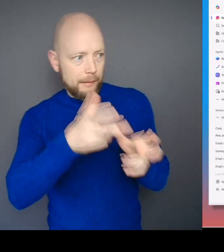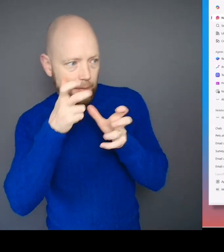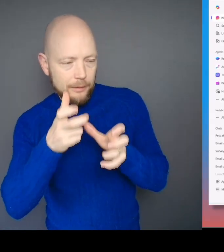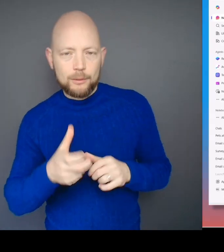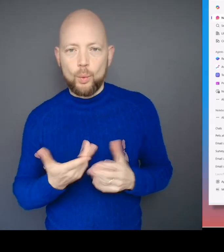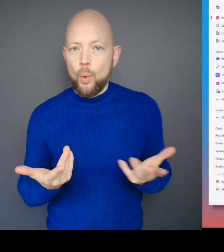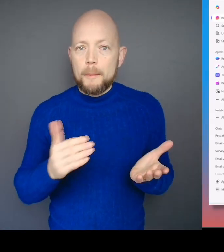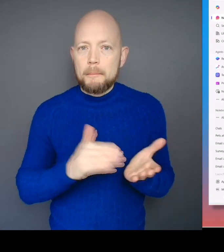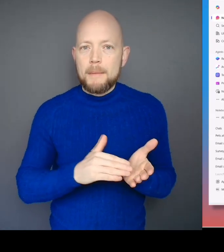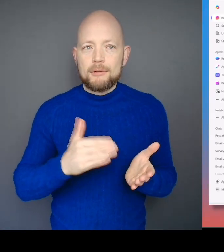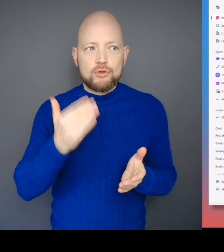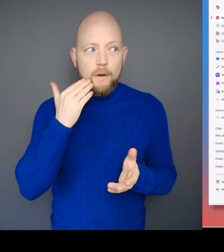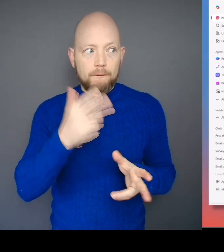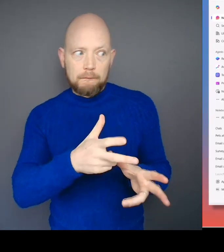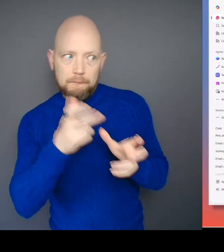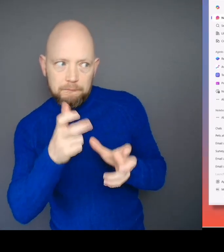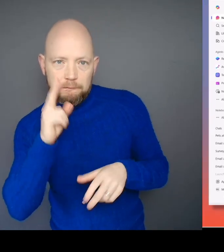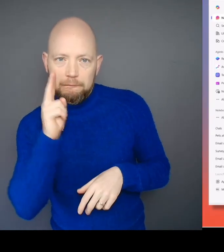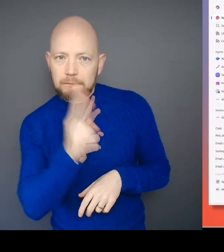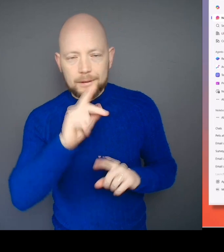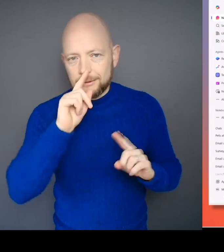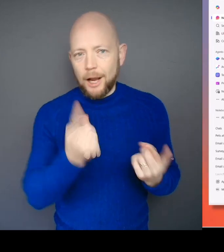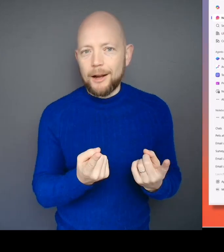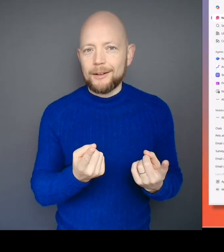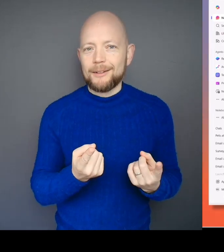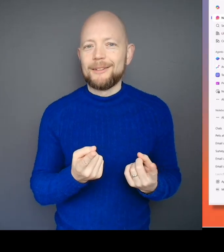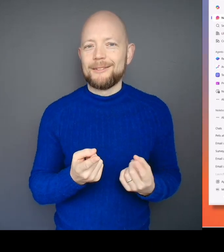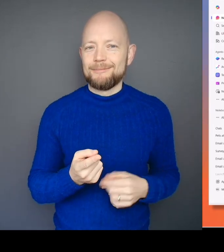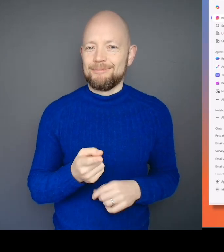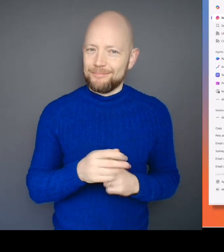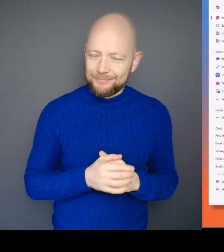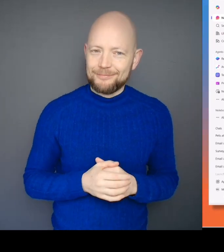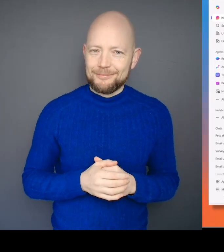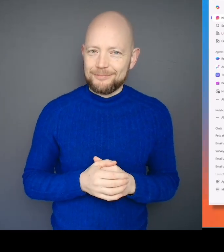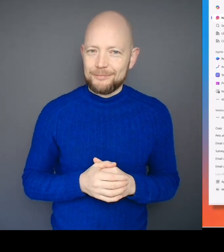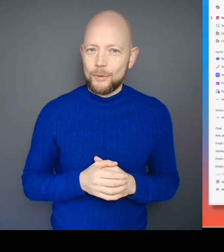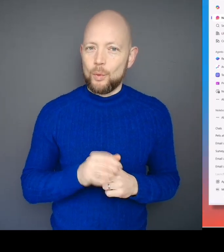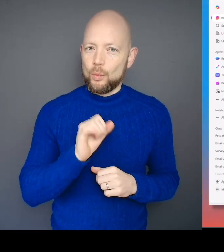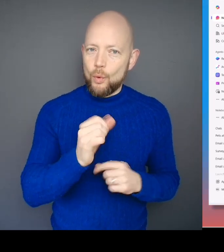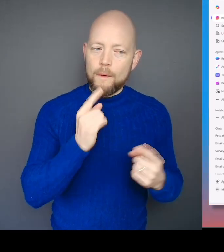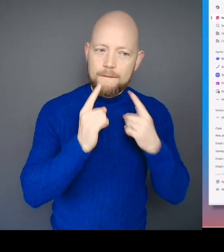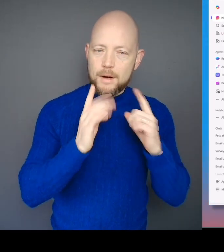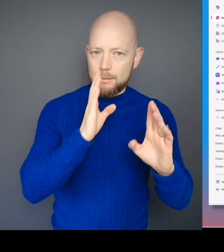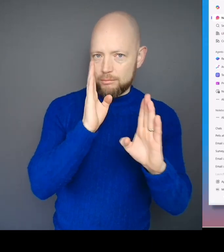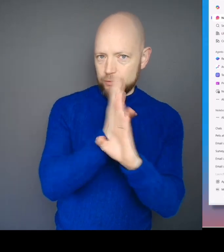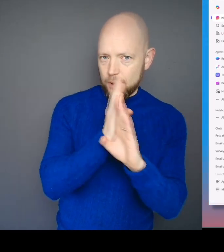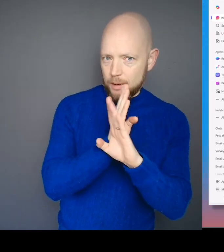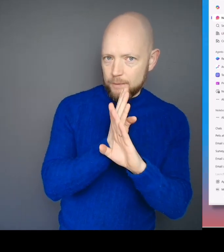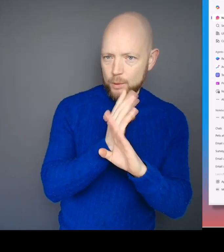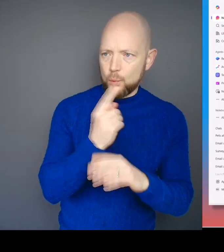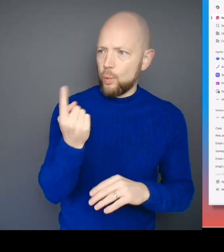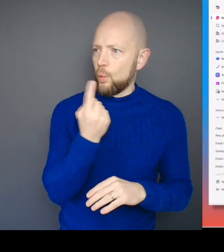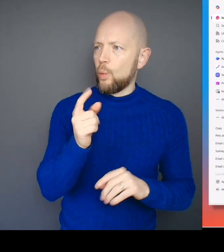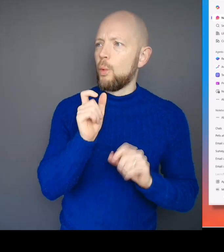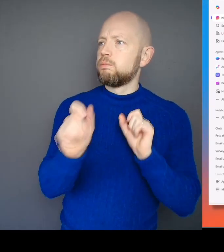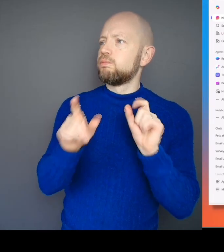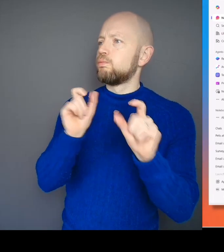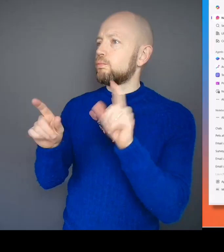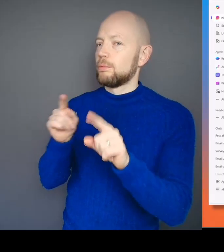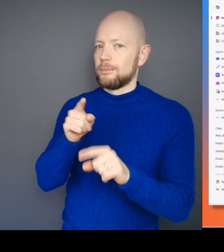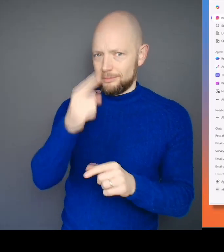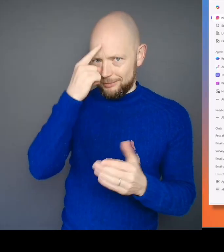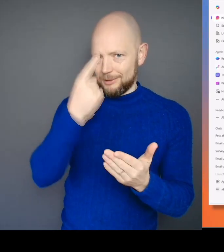have any visibility of what you're doing unless you explicitly say, yes, please share this prompt. And it does not go